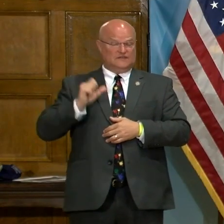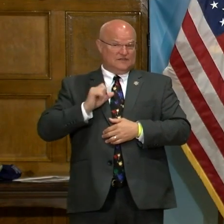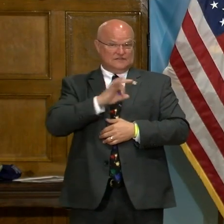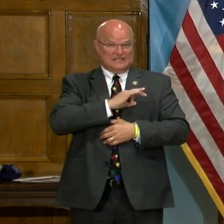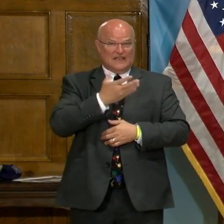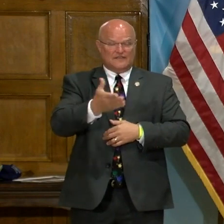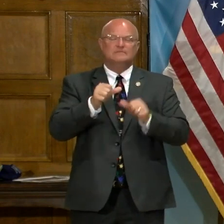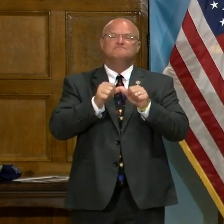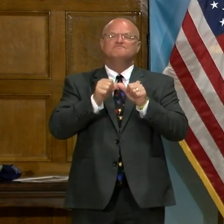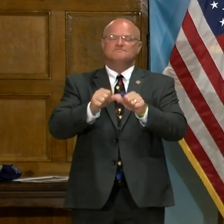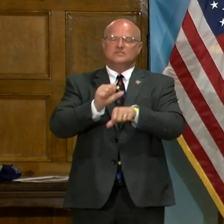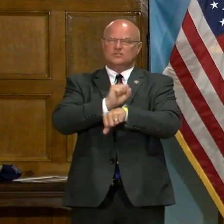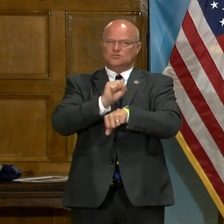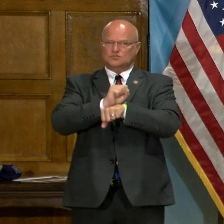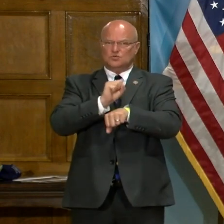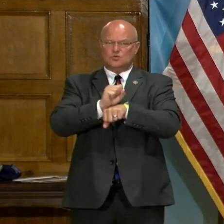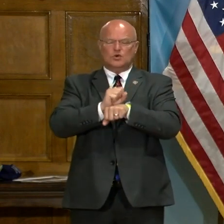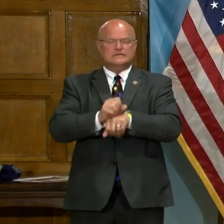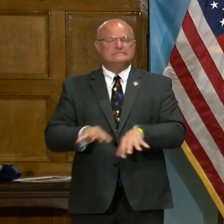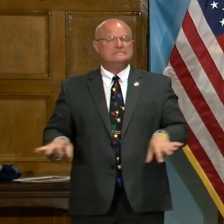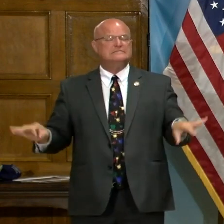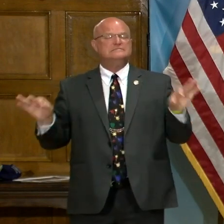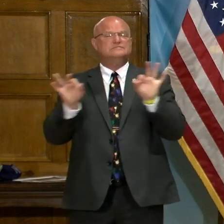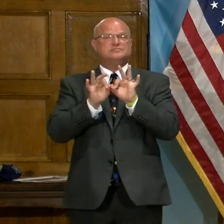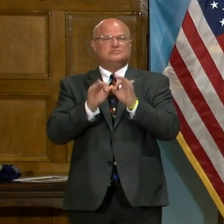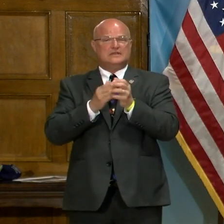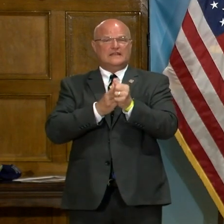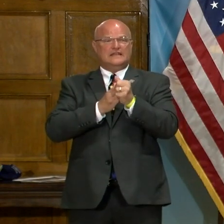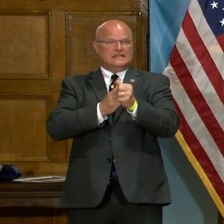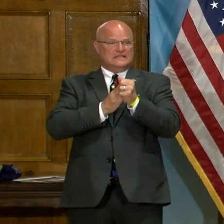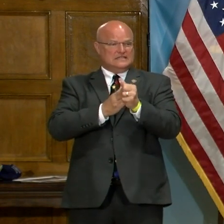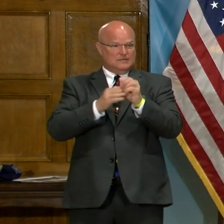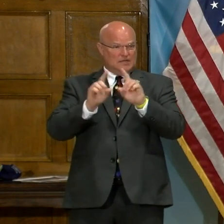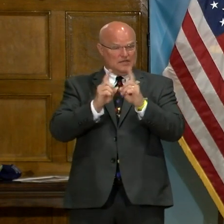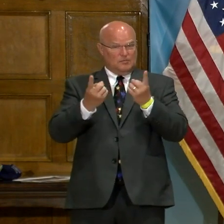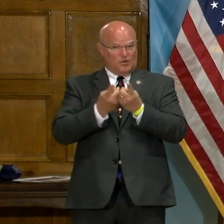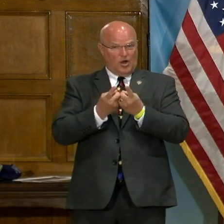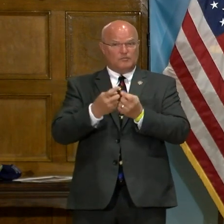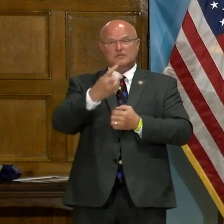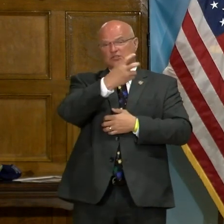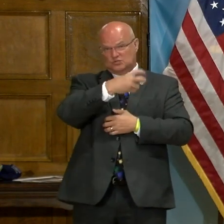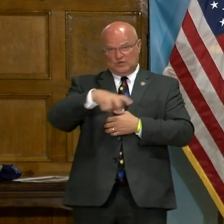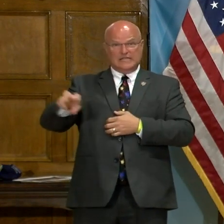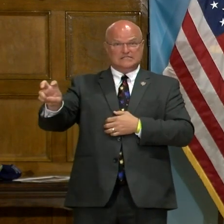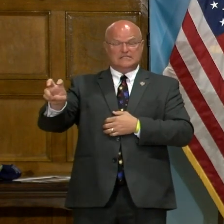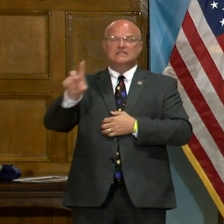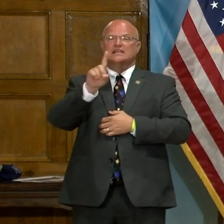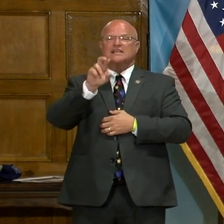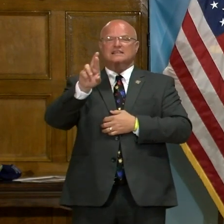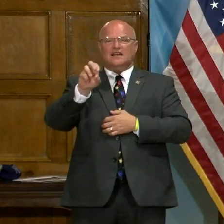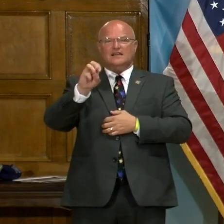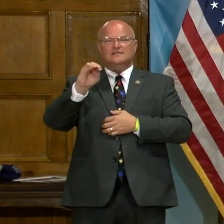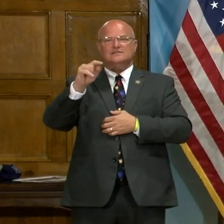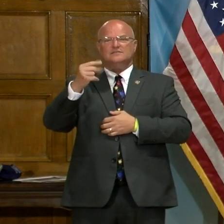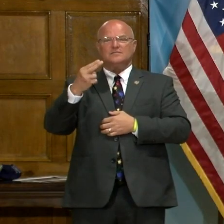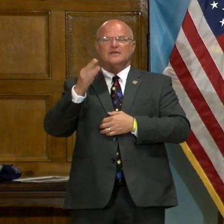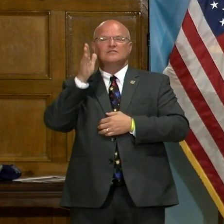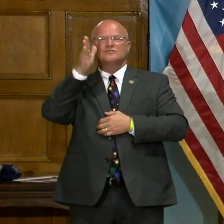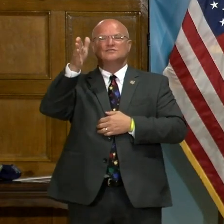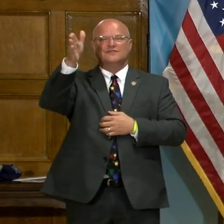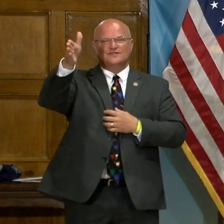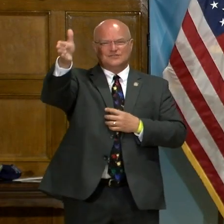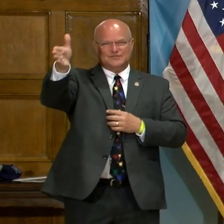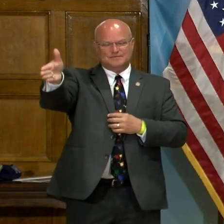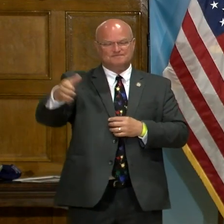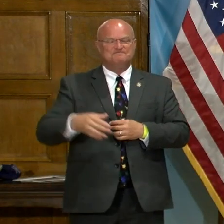there. She'll continue to play a critical role in the leadership of the department in the transition as Dr. Smith looks to the